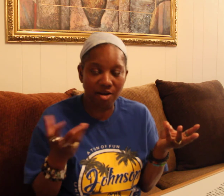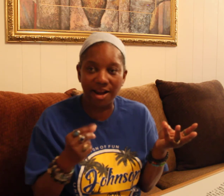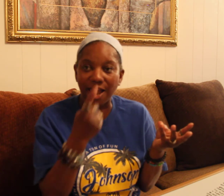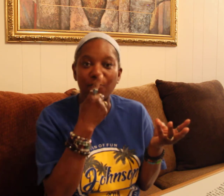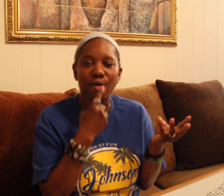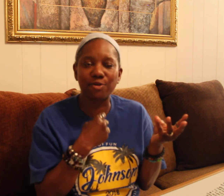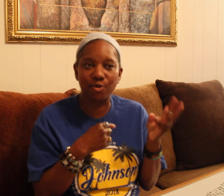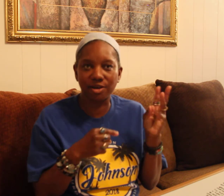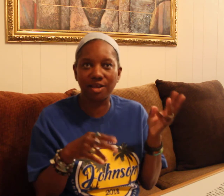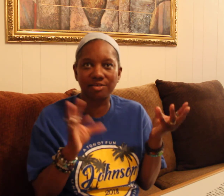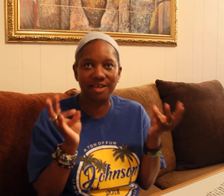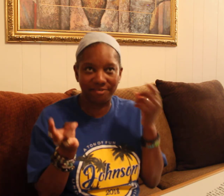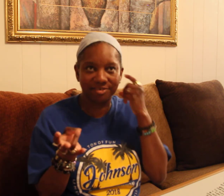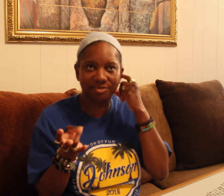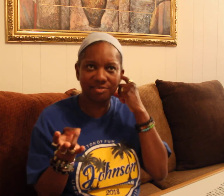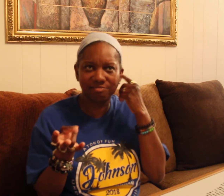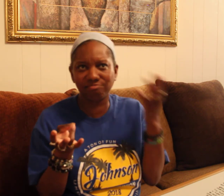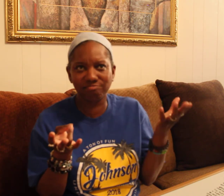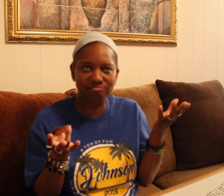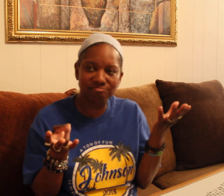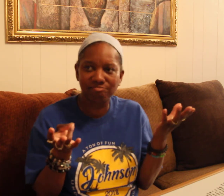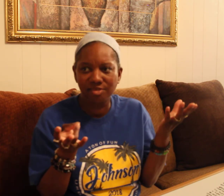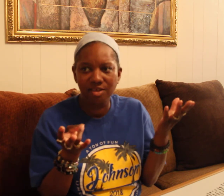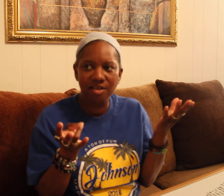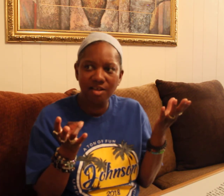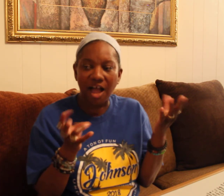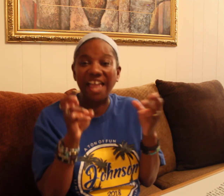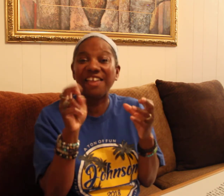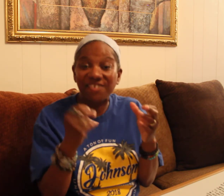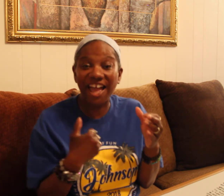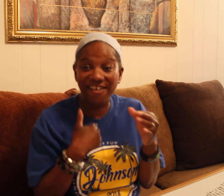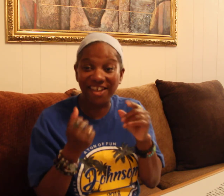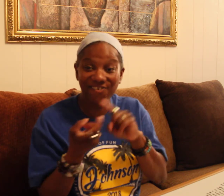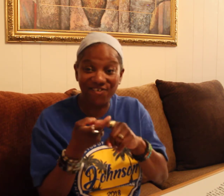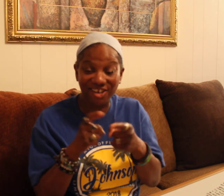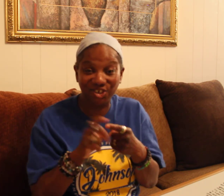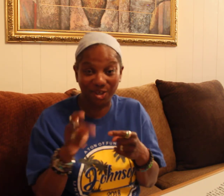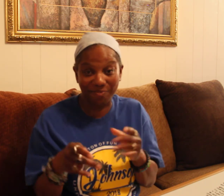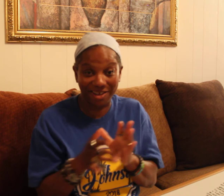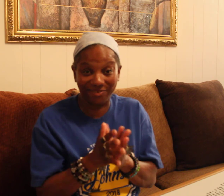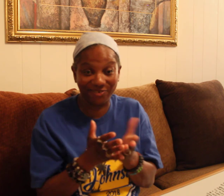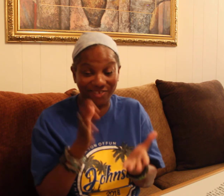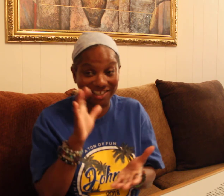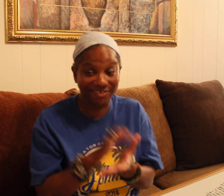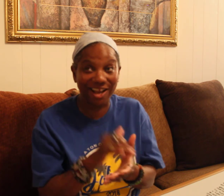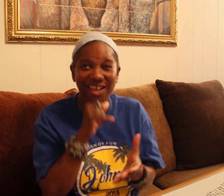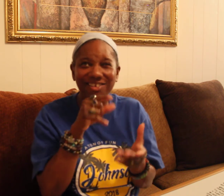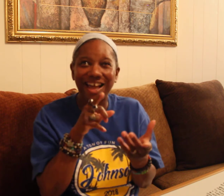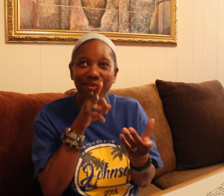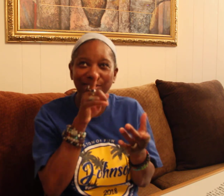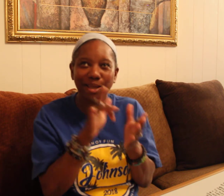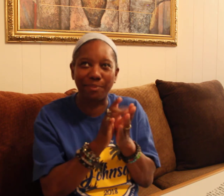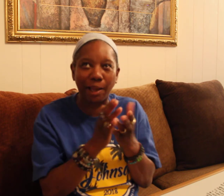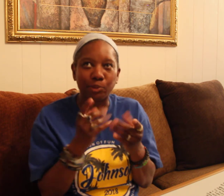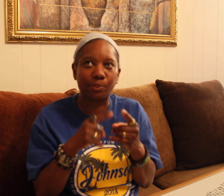And I got a red one, 7. So I even have a friendship Bible, believe it or not. It's not really a Bible, but it